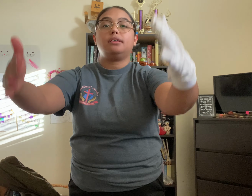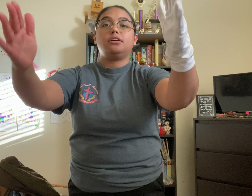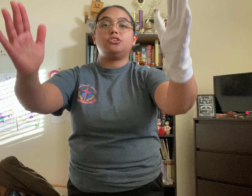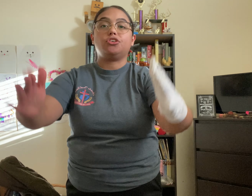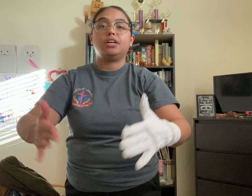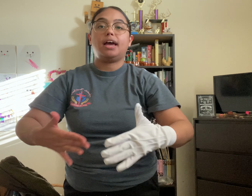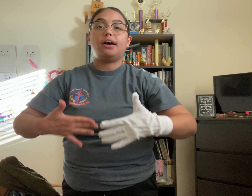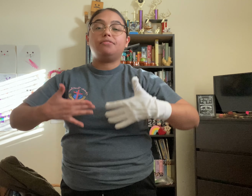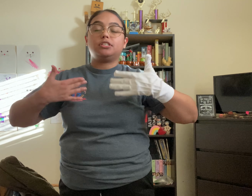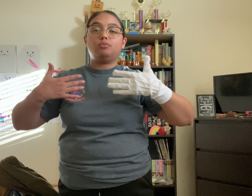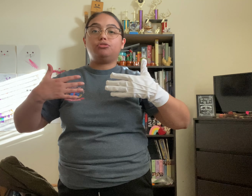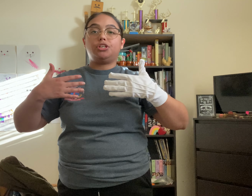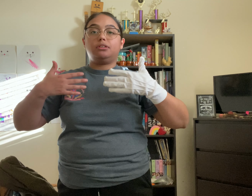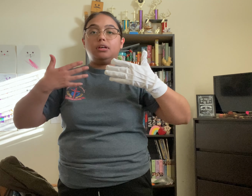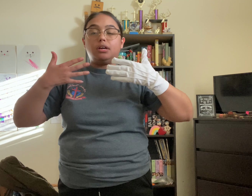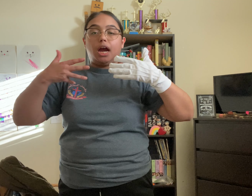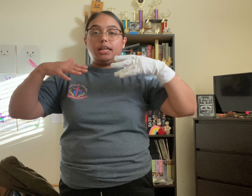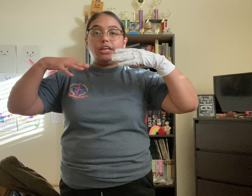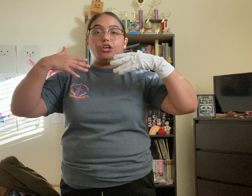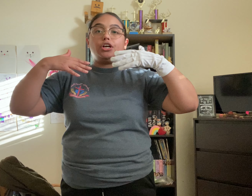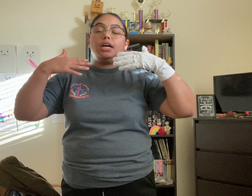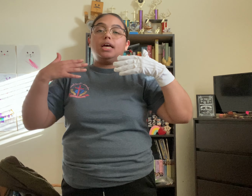So you're going to have this motion, kind of like you're